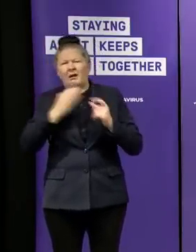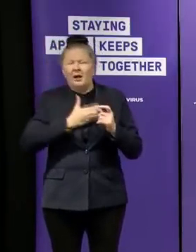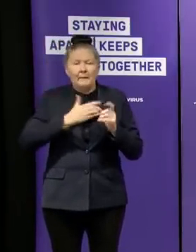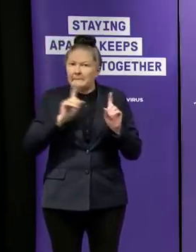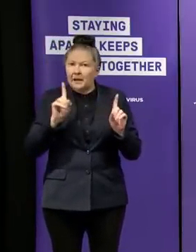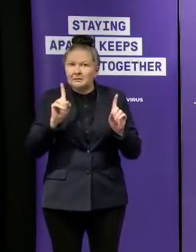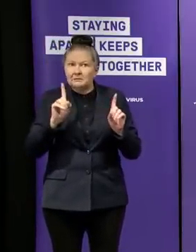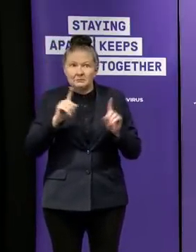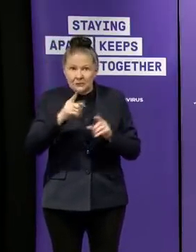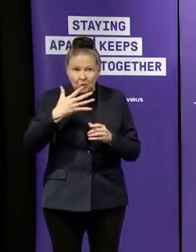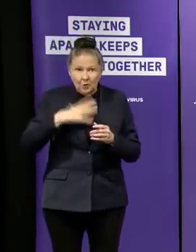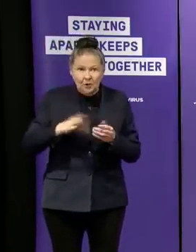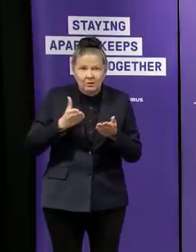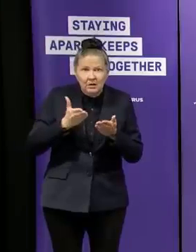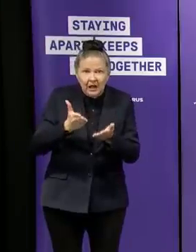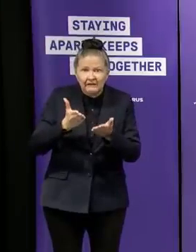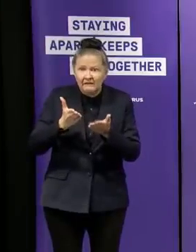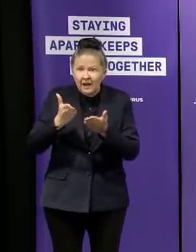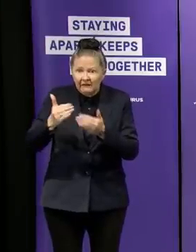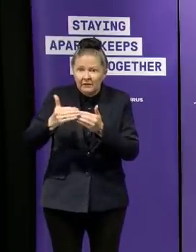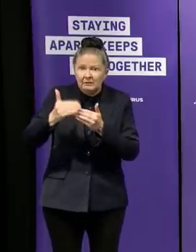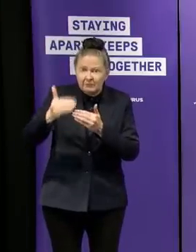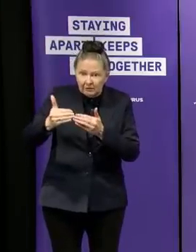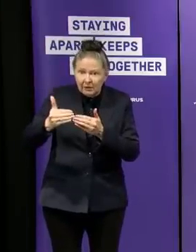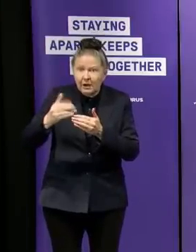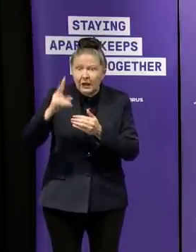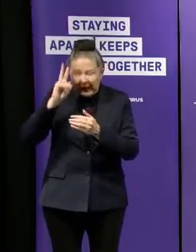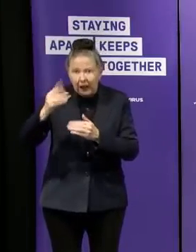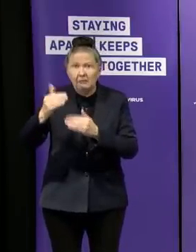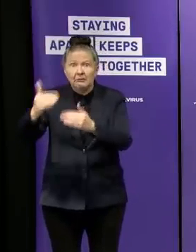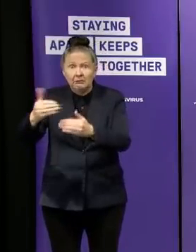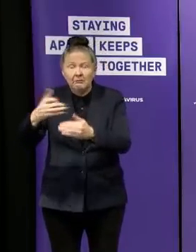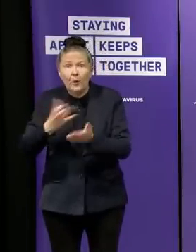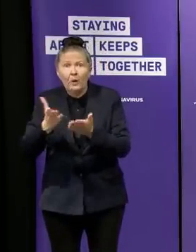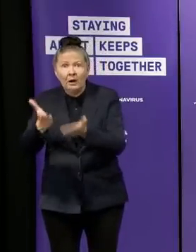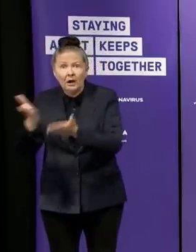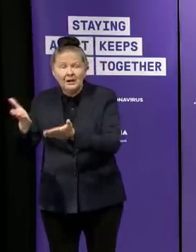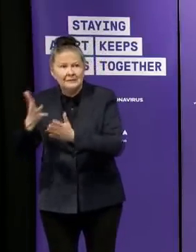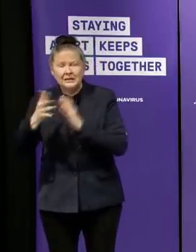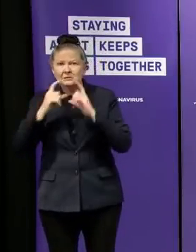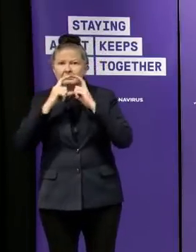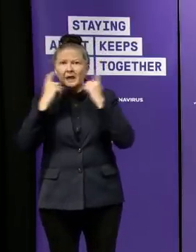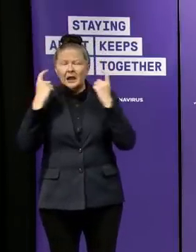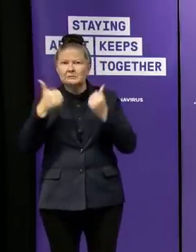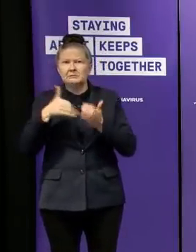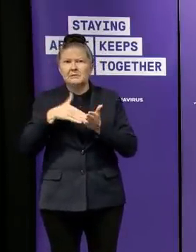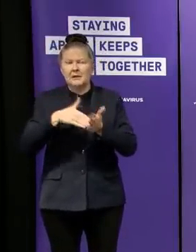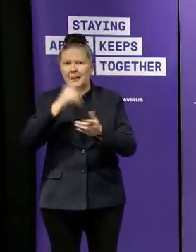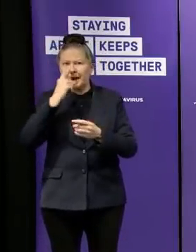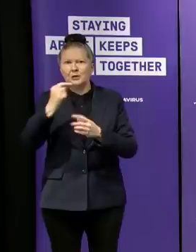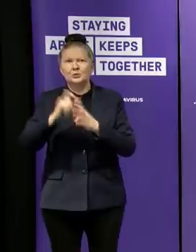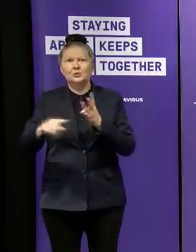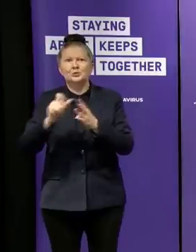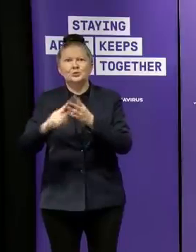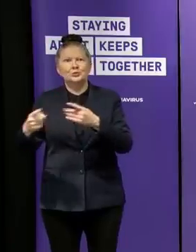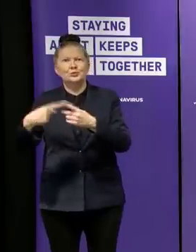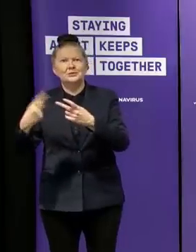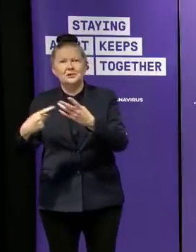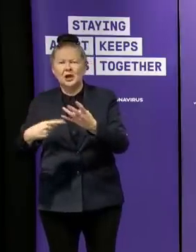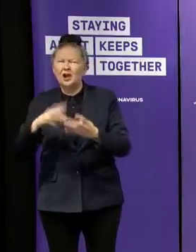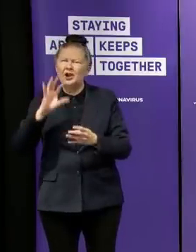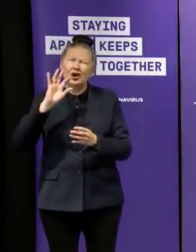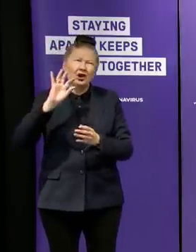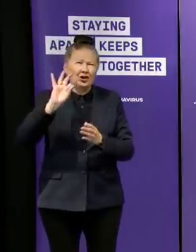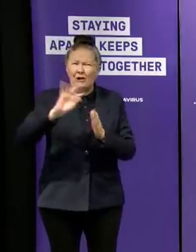I've announced today, and if we want to take another step, and then beyond that, further steps, masks do play an important part in that. They won't necessarily be here